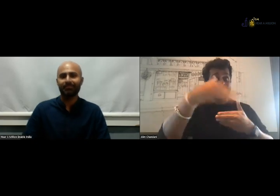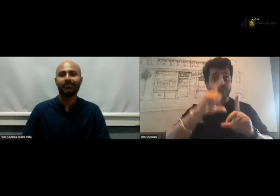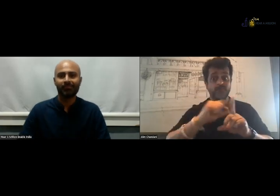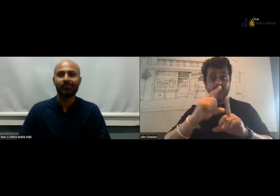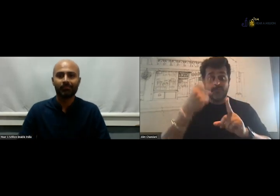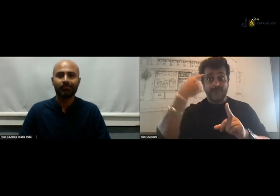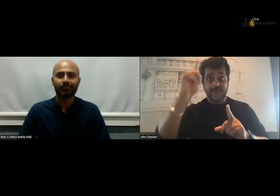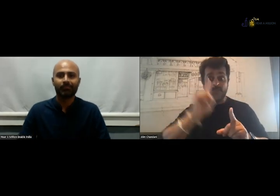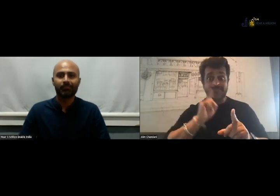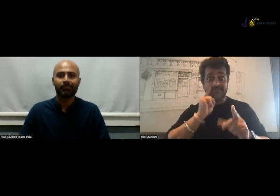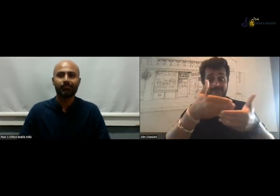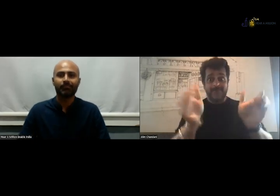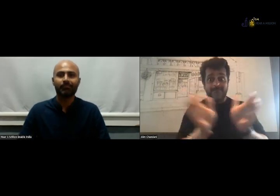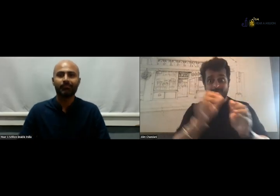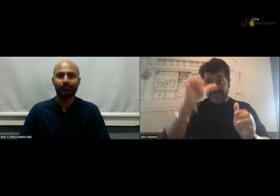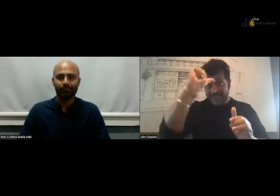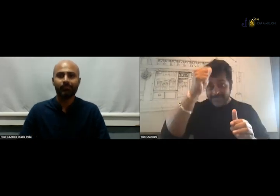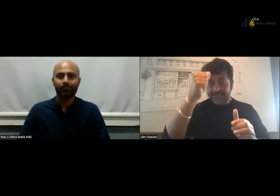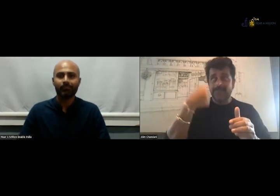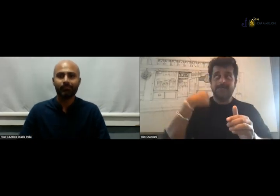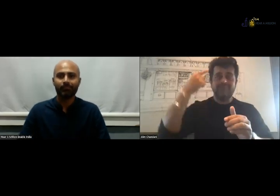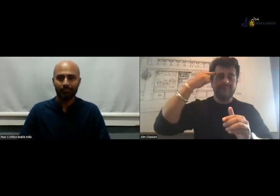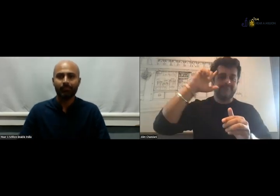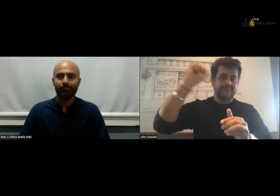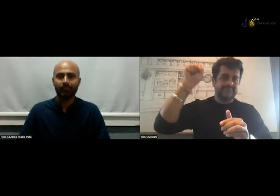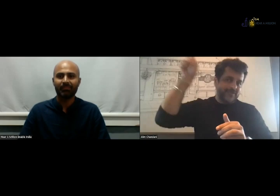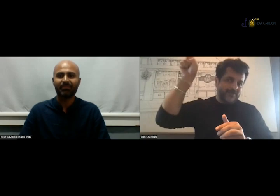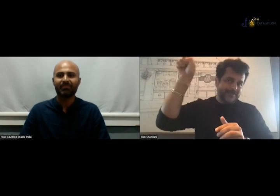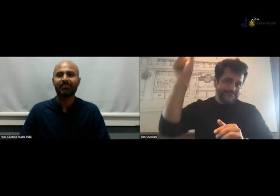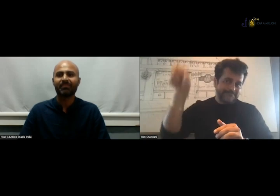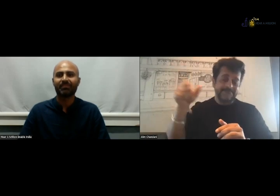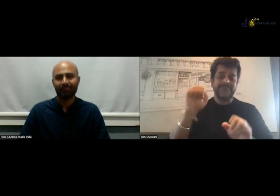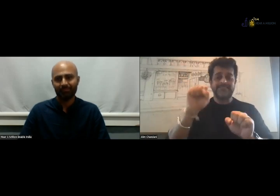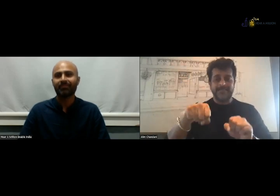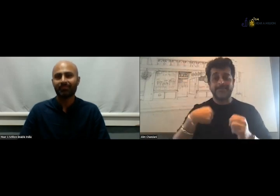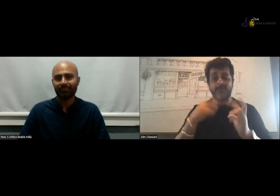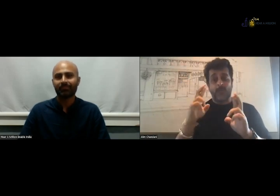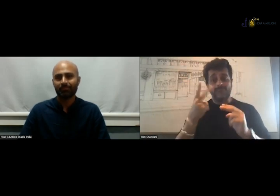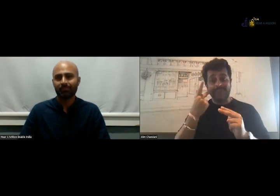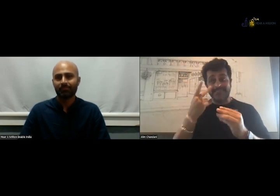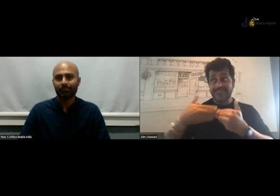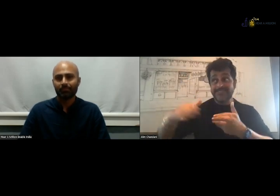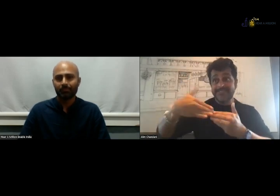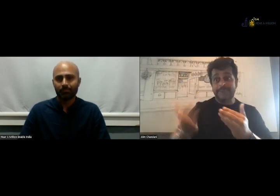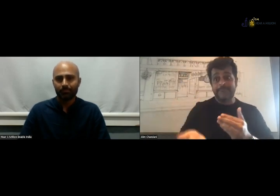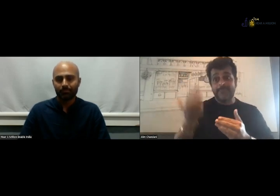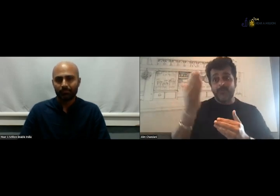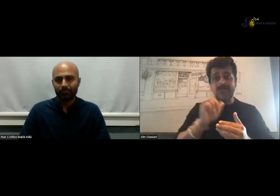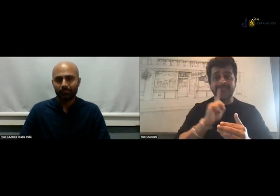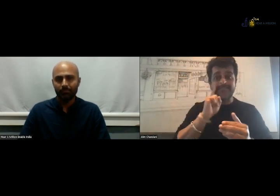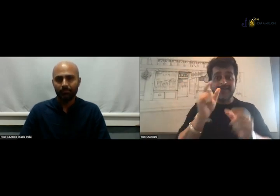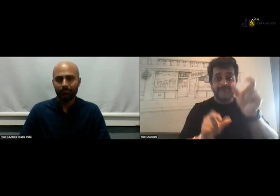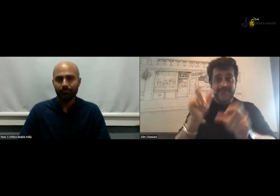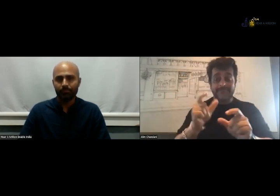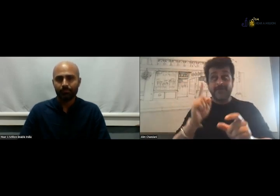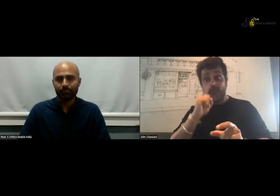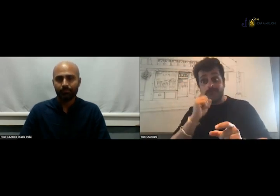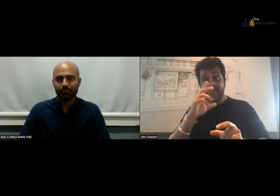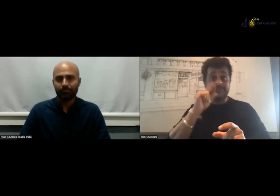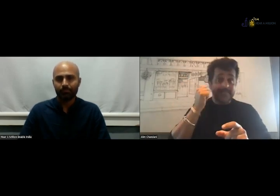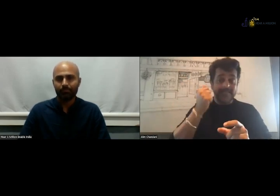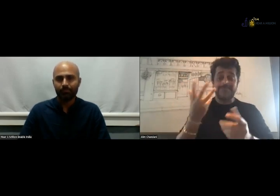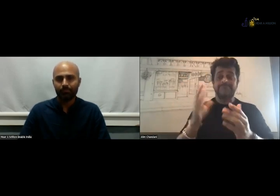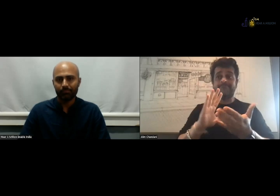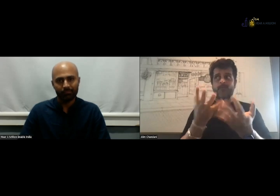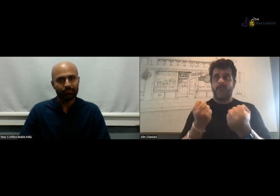and still we have to carry her legacy. And in India, we will always remember Sudamni. I hope there